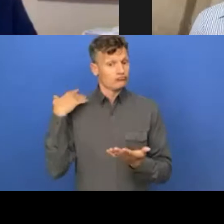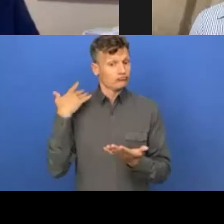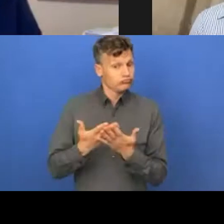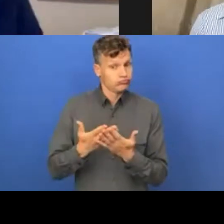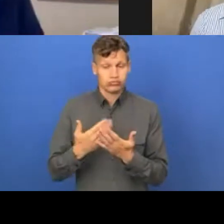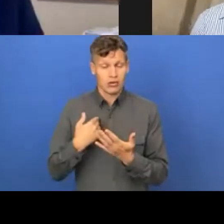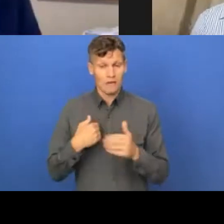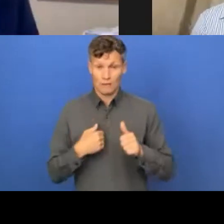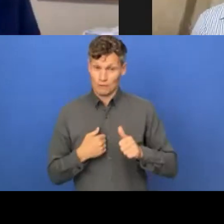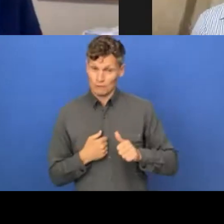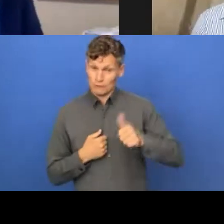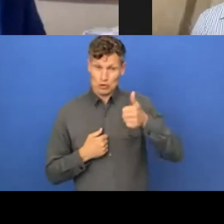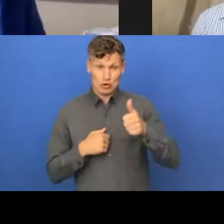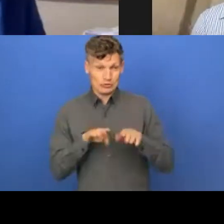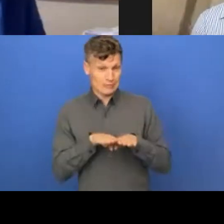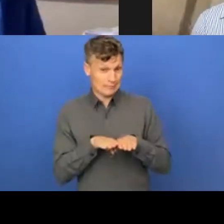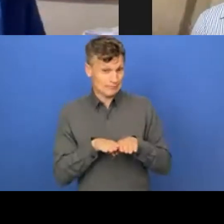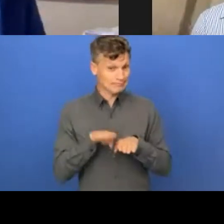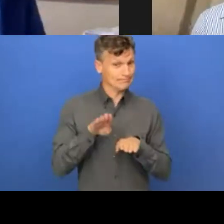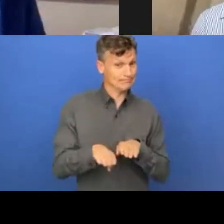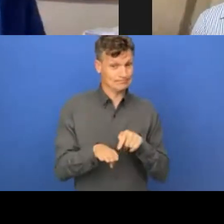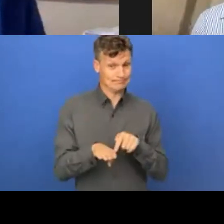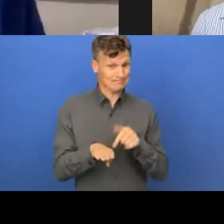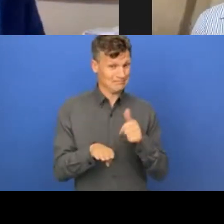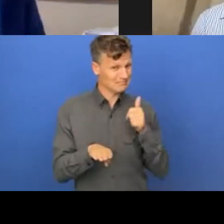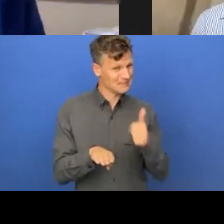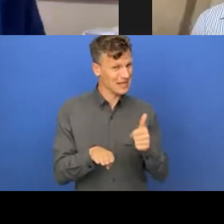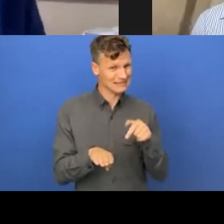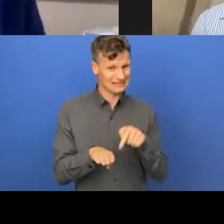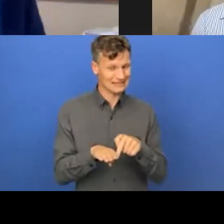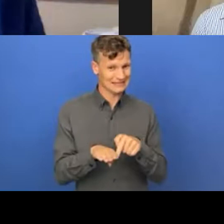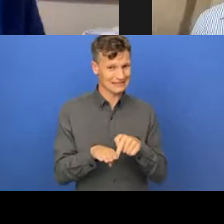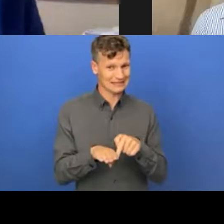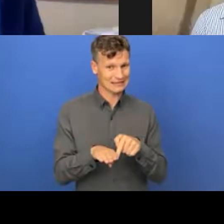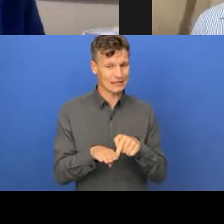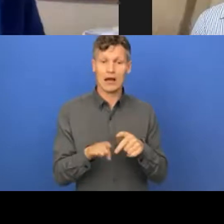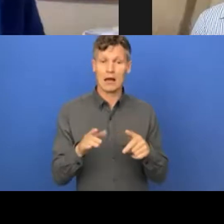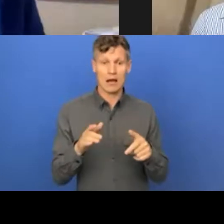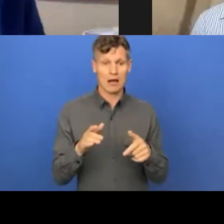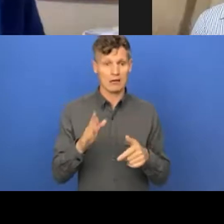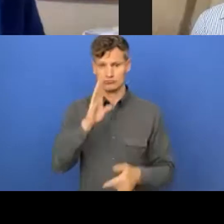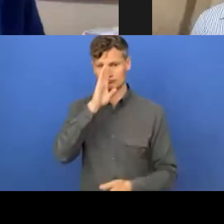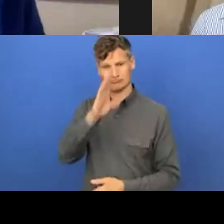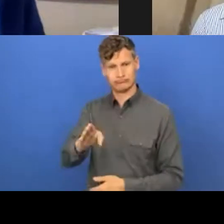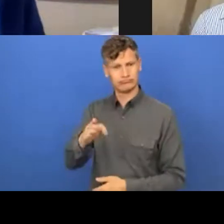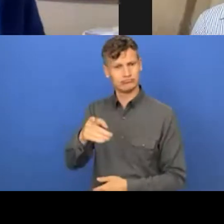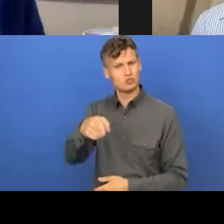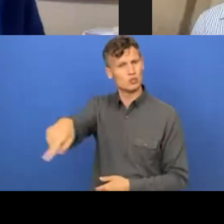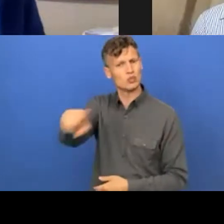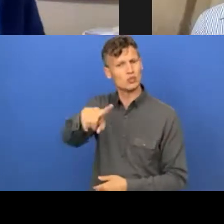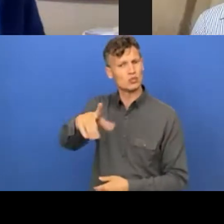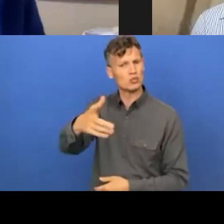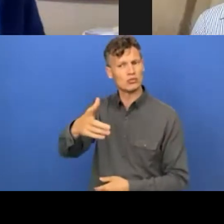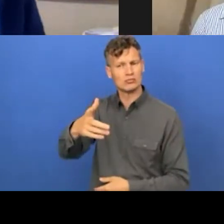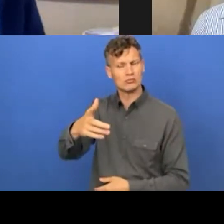to question assumptions by talking directly to the participant communities at the outset of